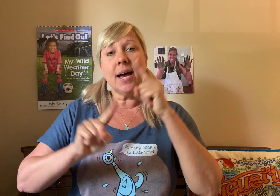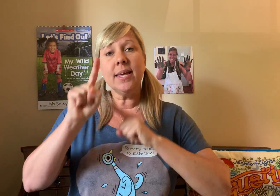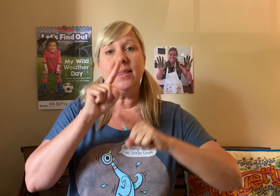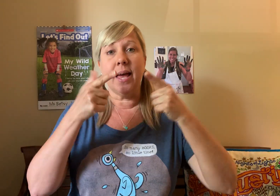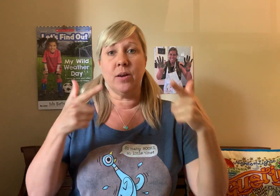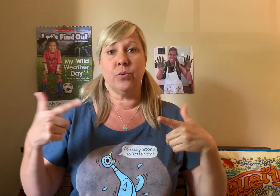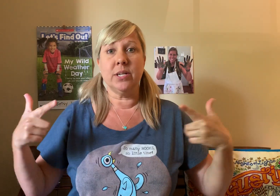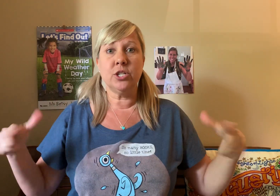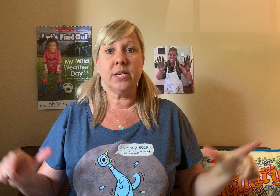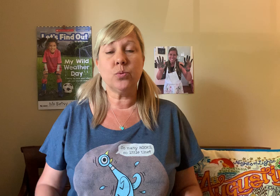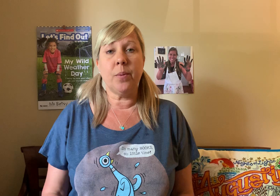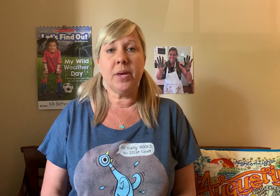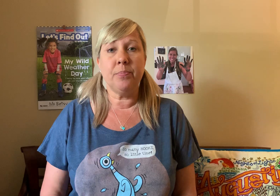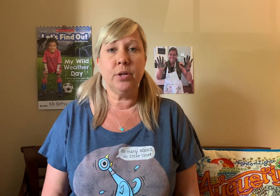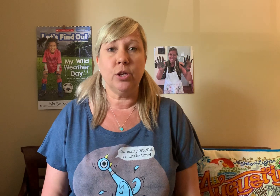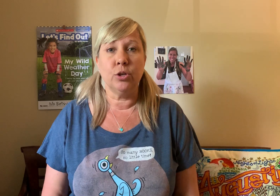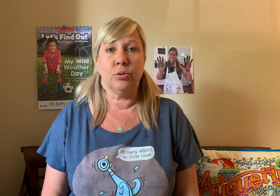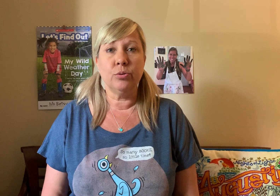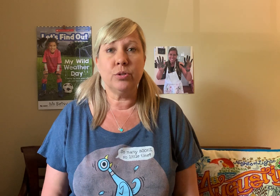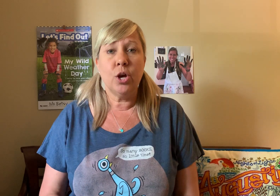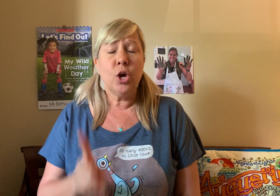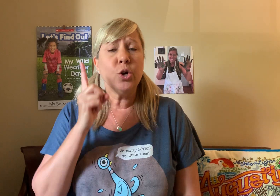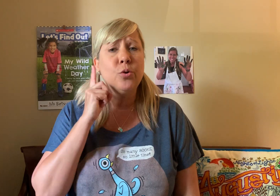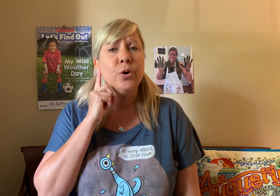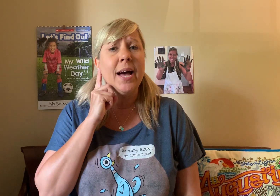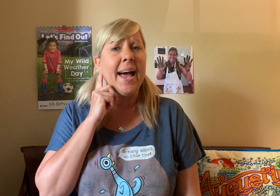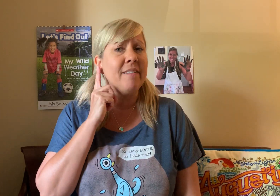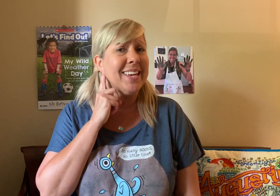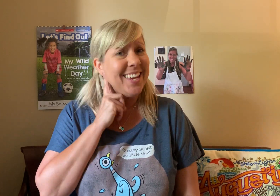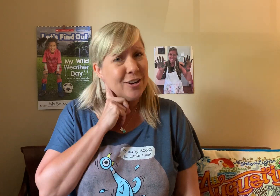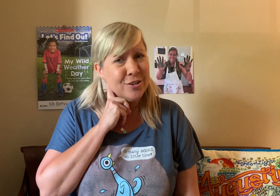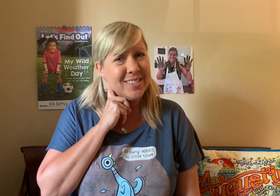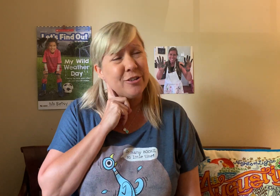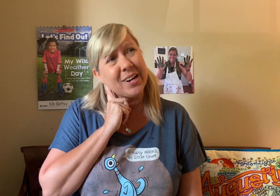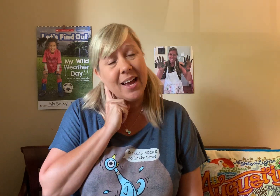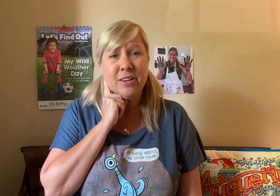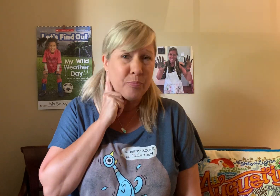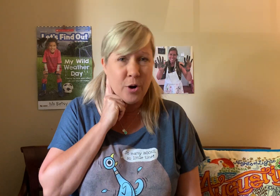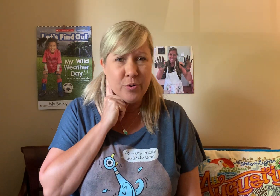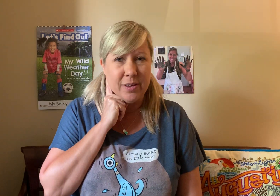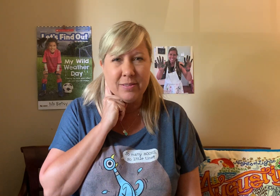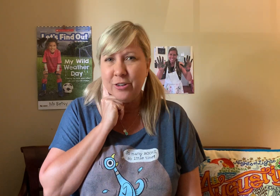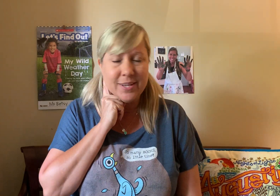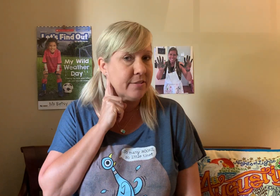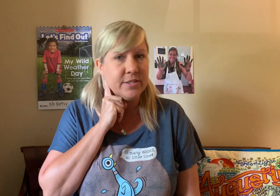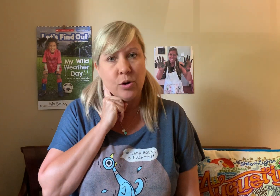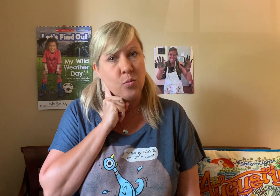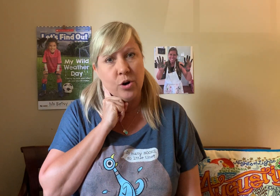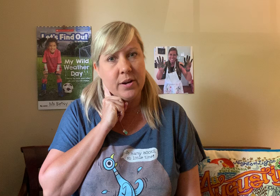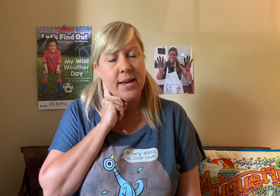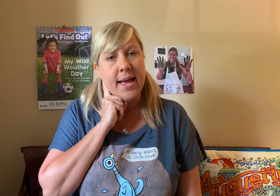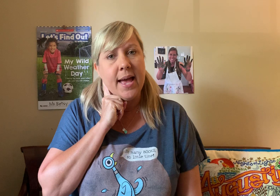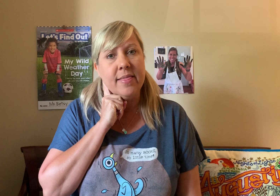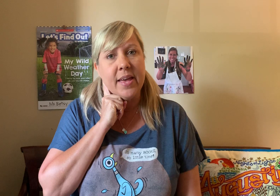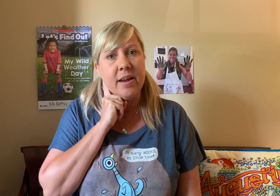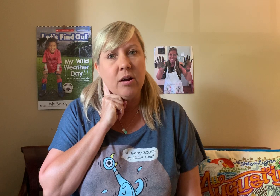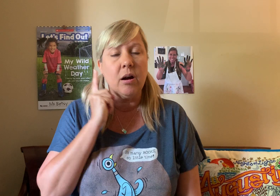Sign language is what people use who have ears that are kind of broken. Their ears don't work, and they are